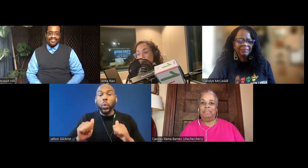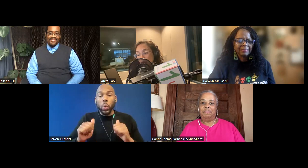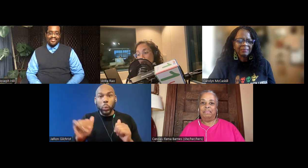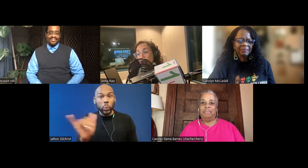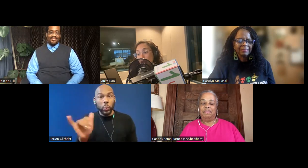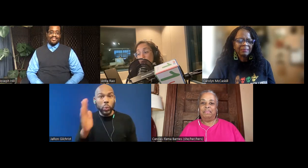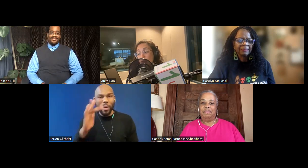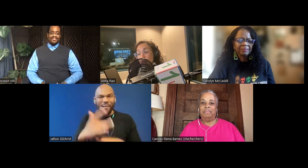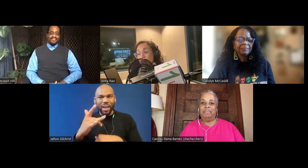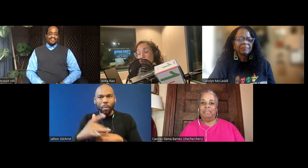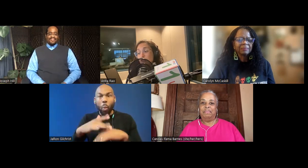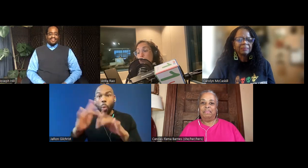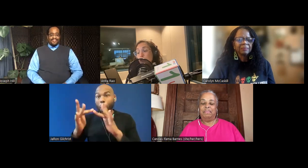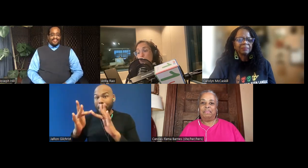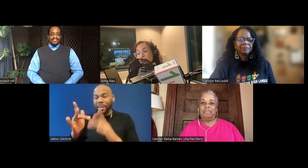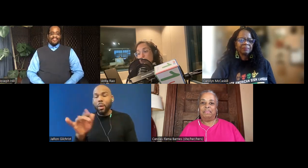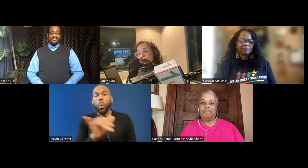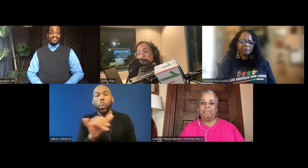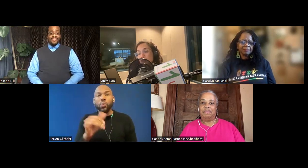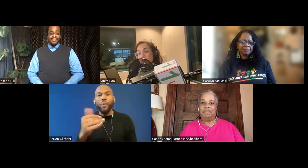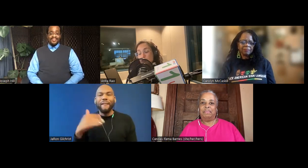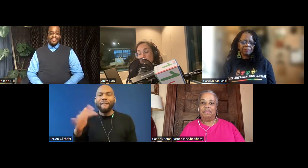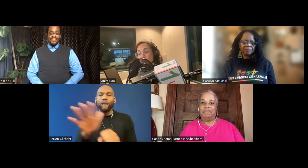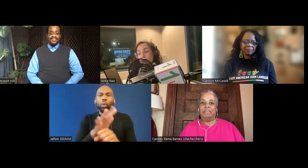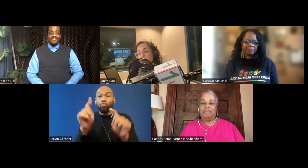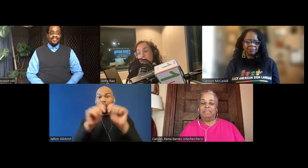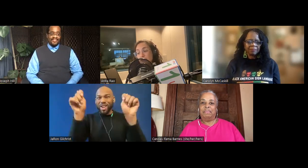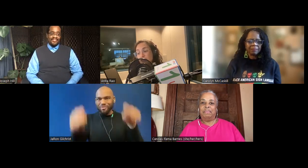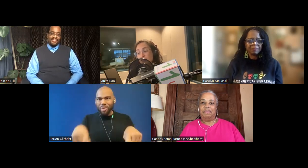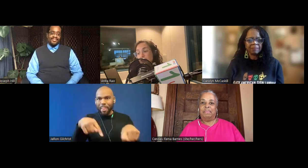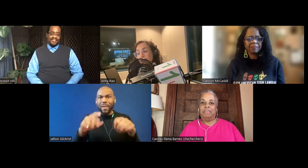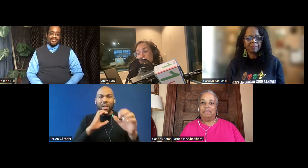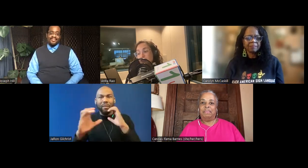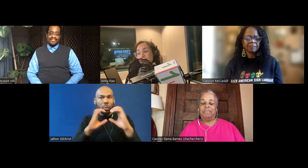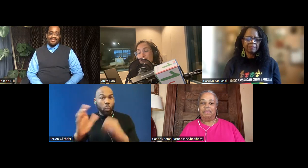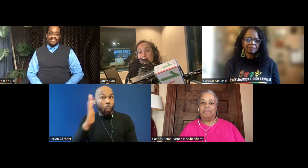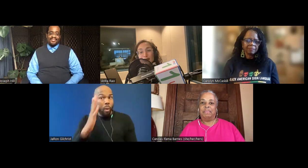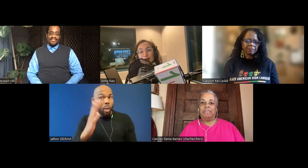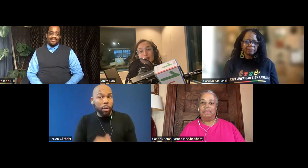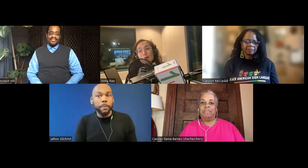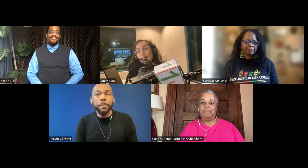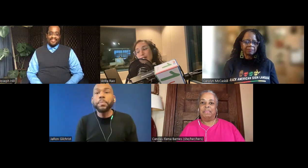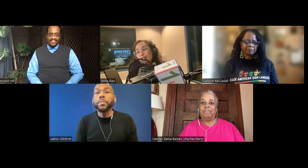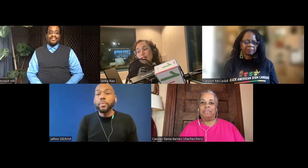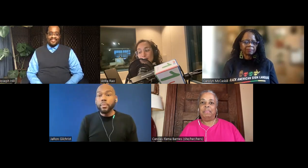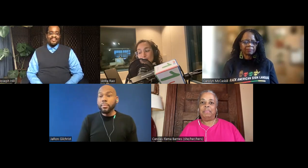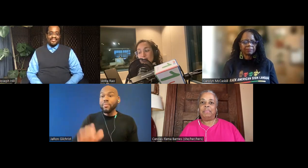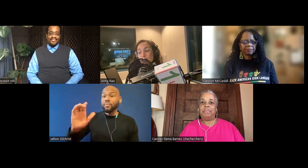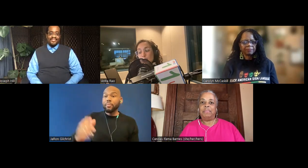embodiedwunc.org, where you can also find a full transcript of this conversation. So, Carolyn, we spoke earlier in the show about the